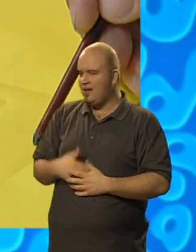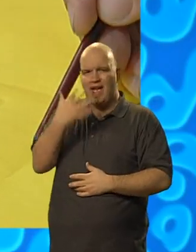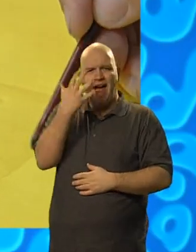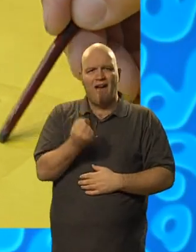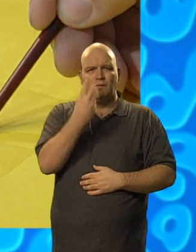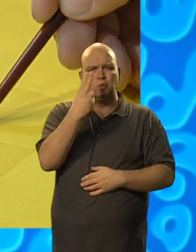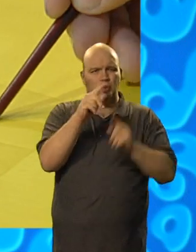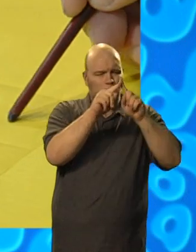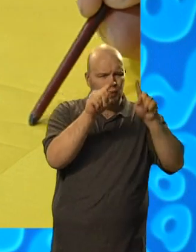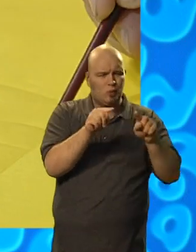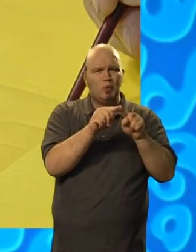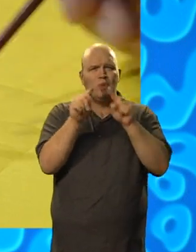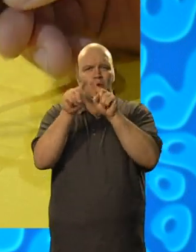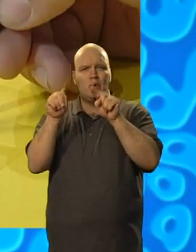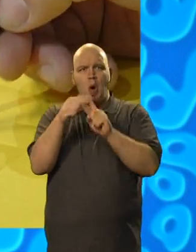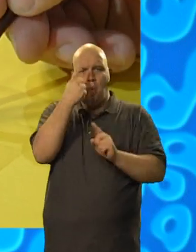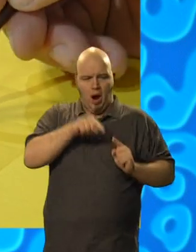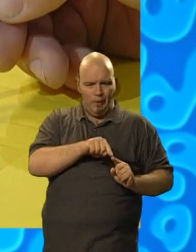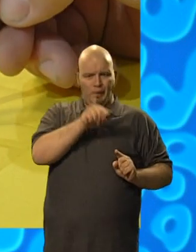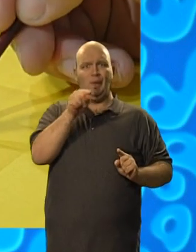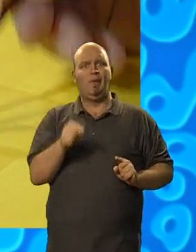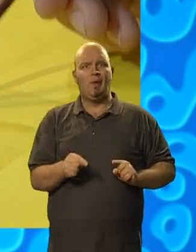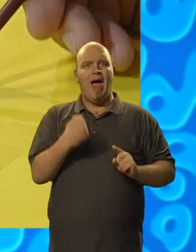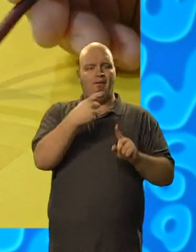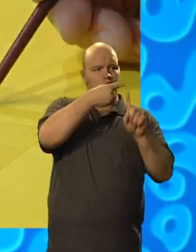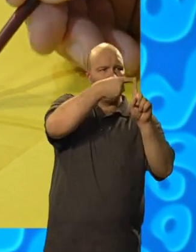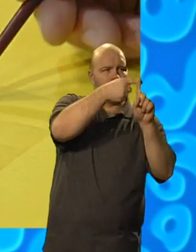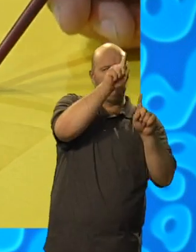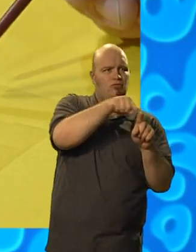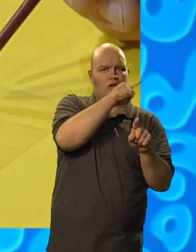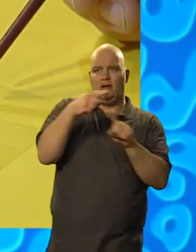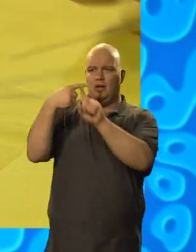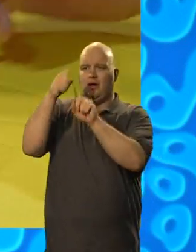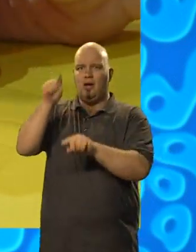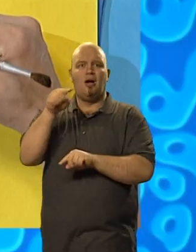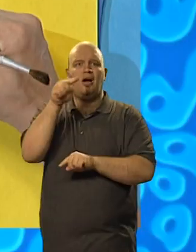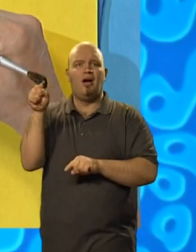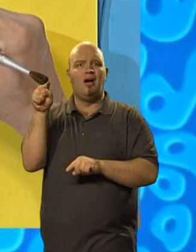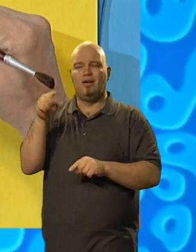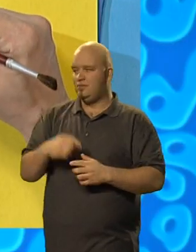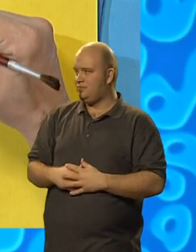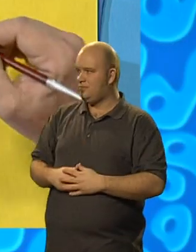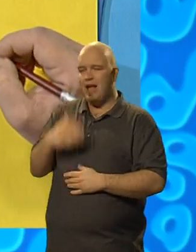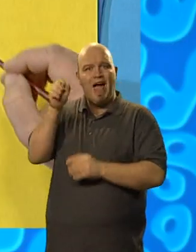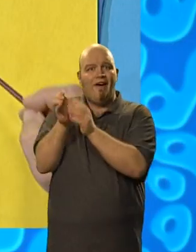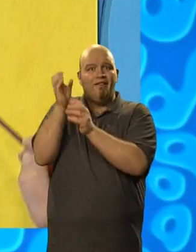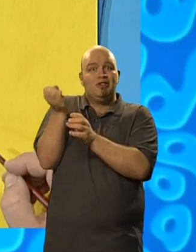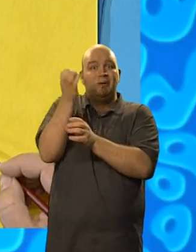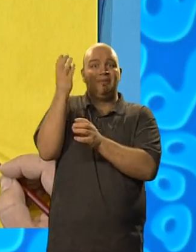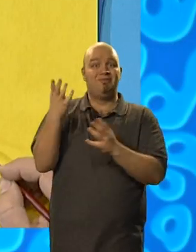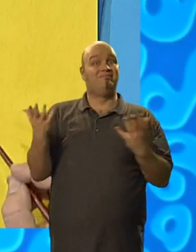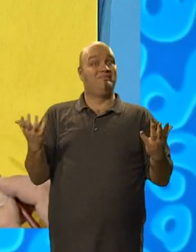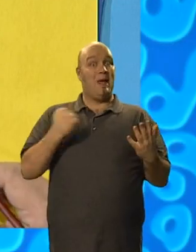two of these, one of those, and crosses up there. It has a chimney. It's